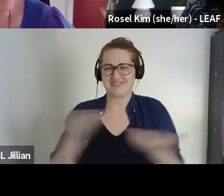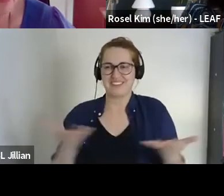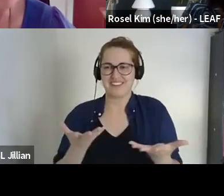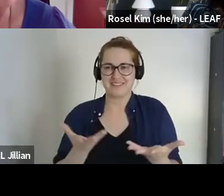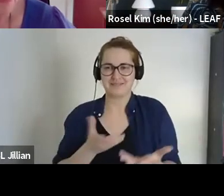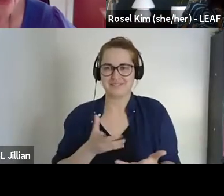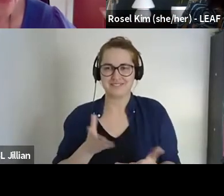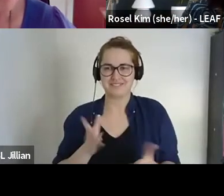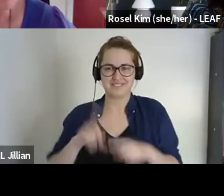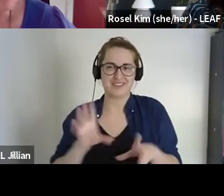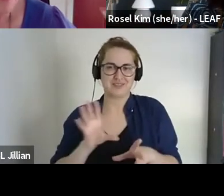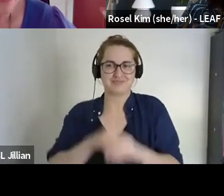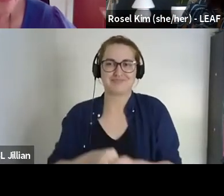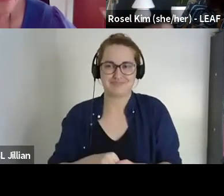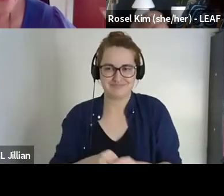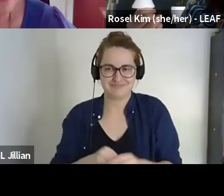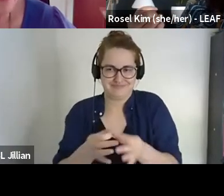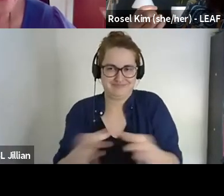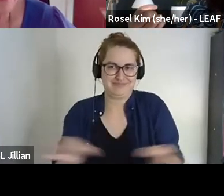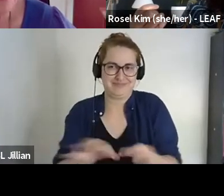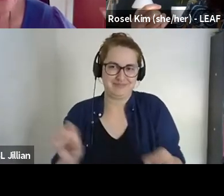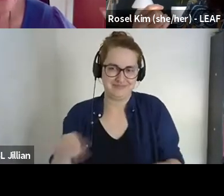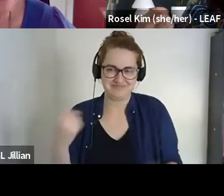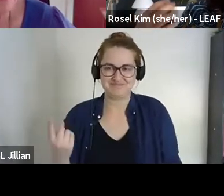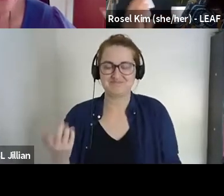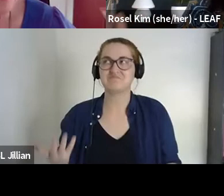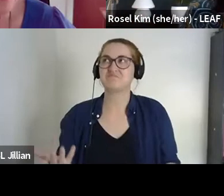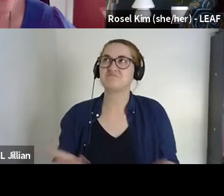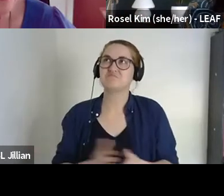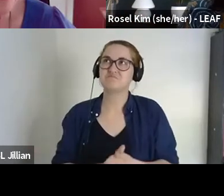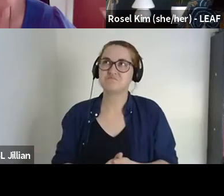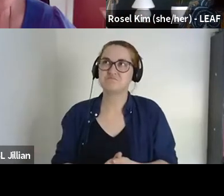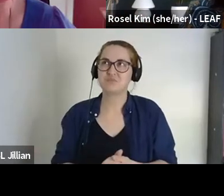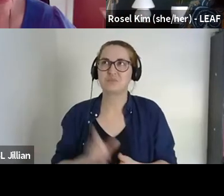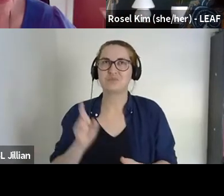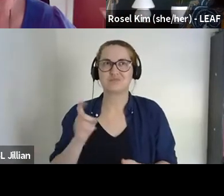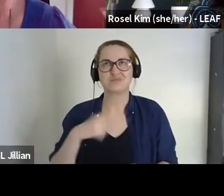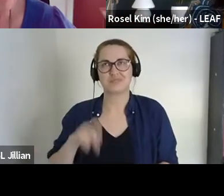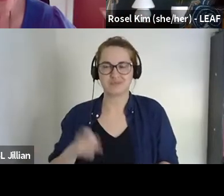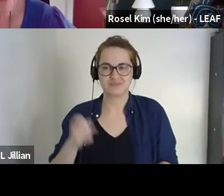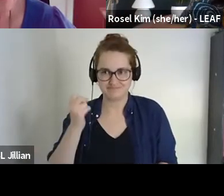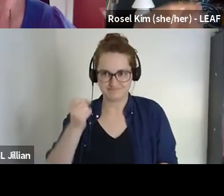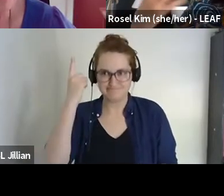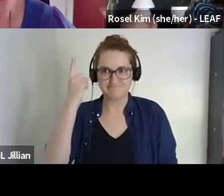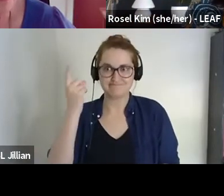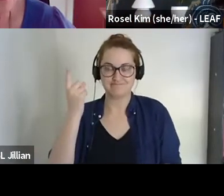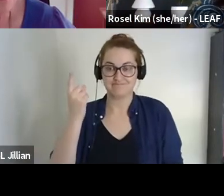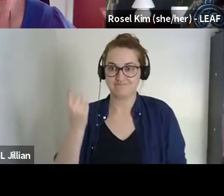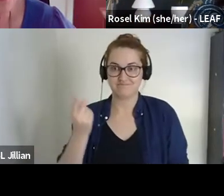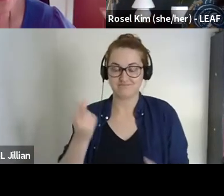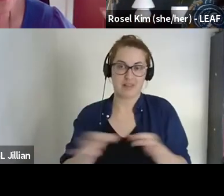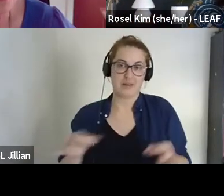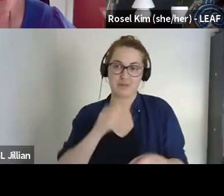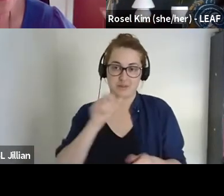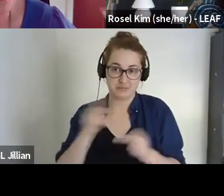in. So just understanding that, and being ready